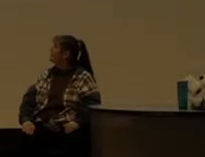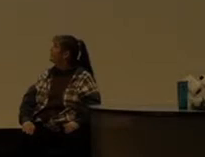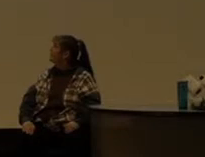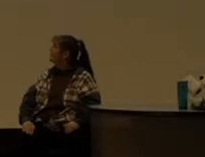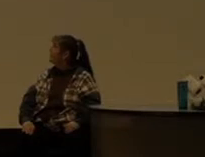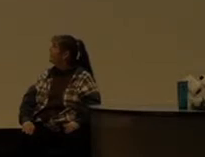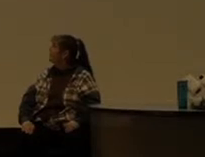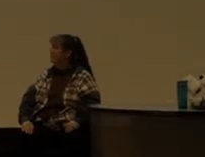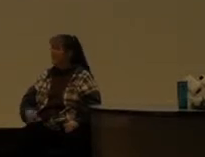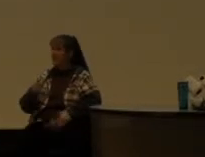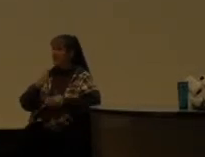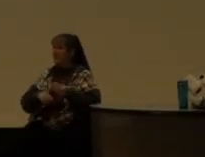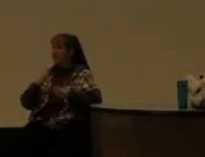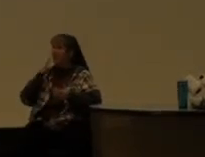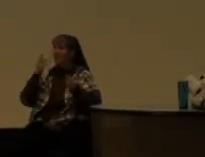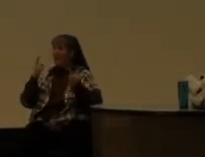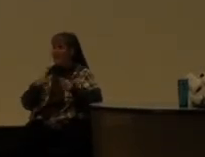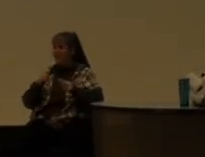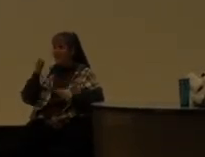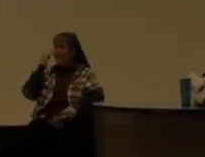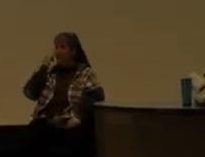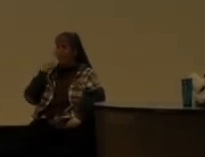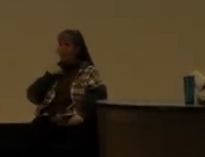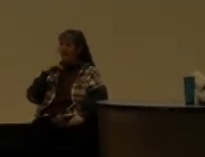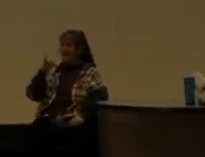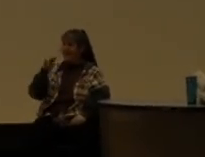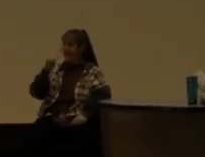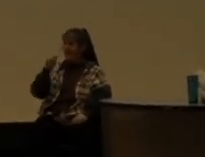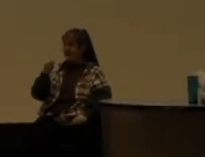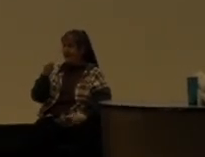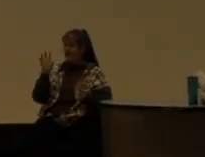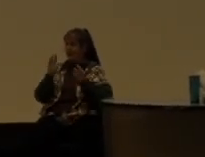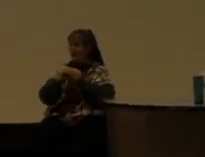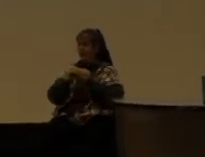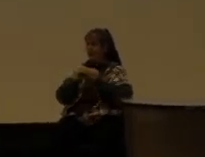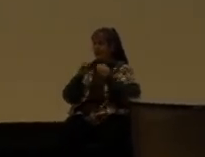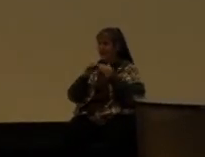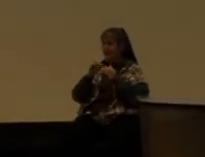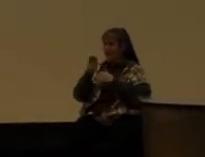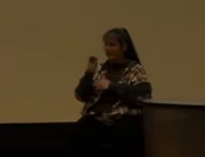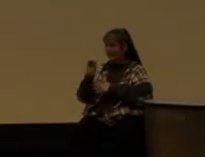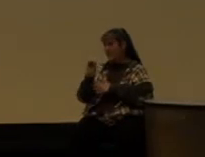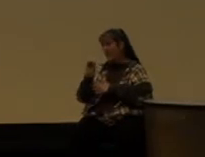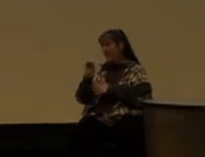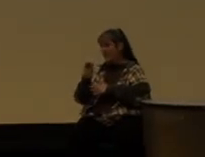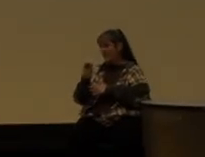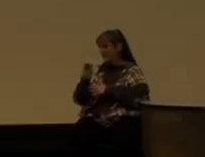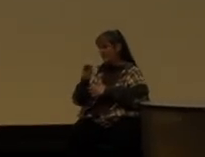So that's what's happening when you put that in total equal to 0 code inside the for loop.